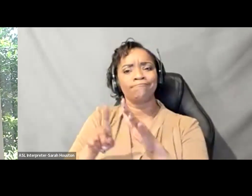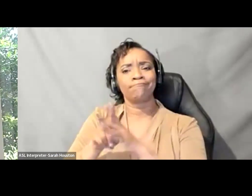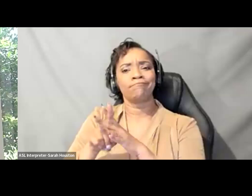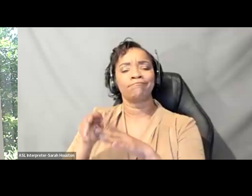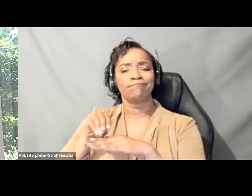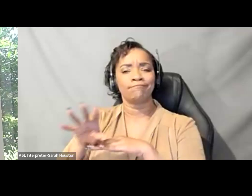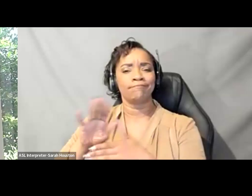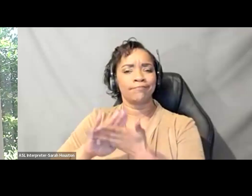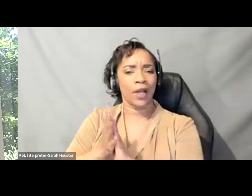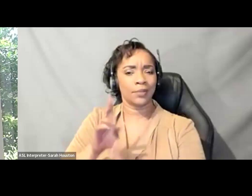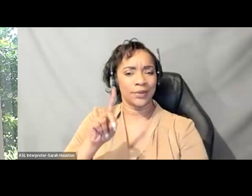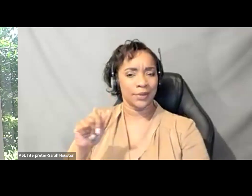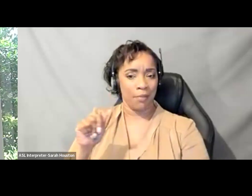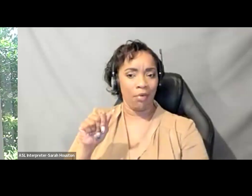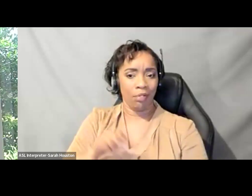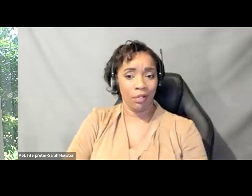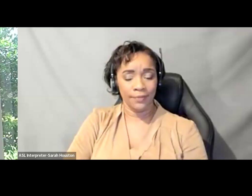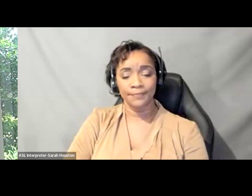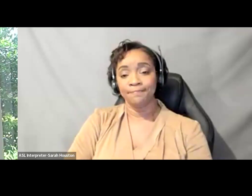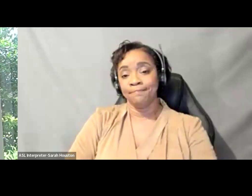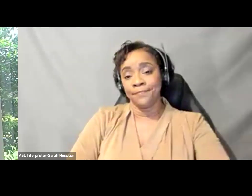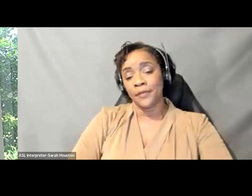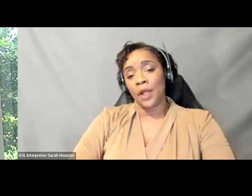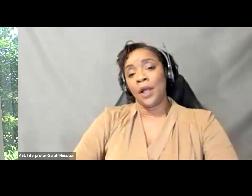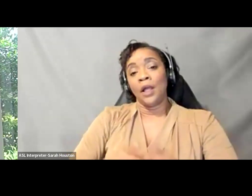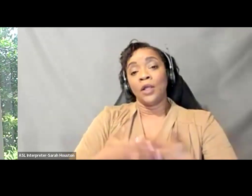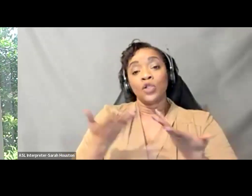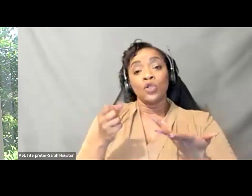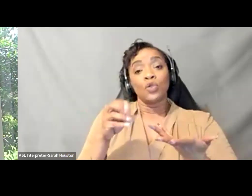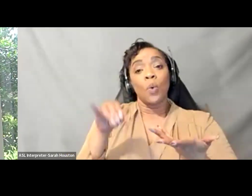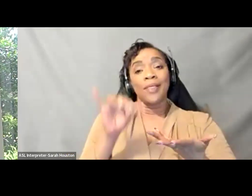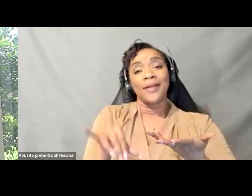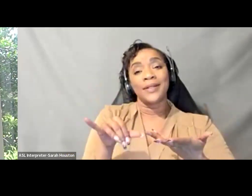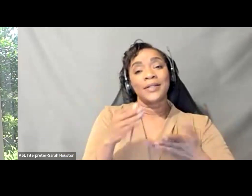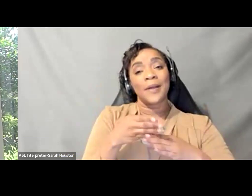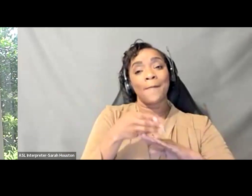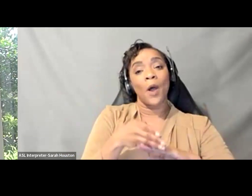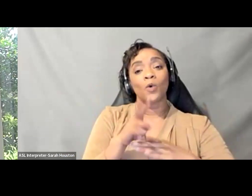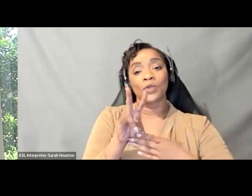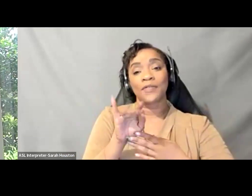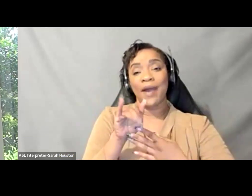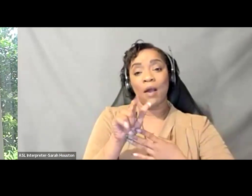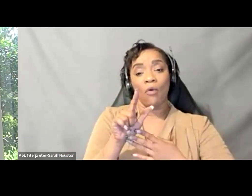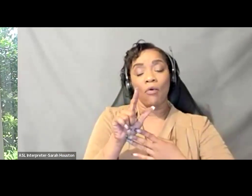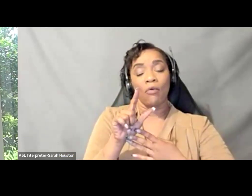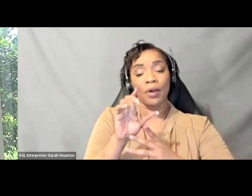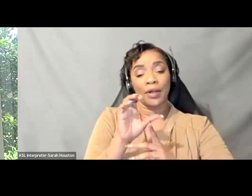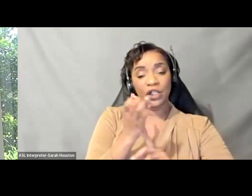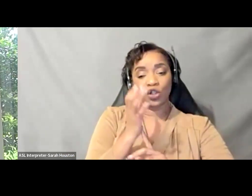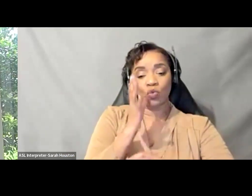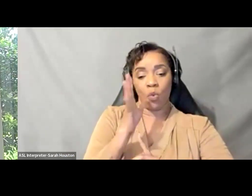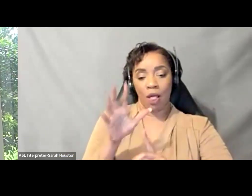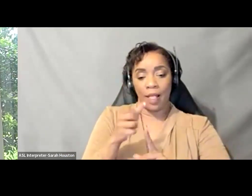life. So these post-viral conditions are going to have an impact on persons